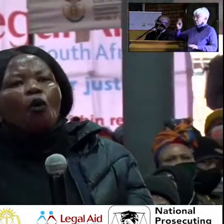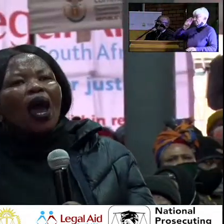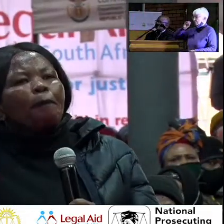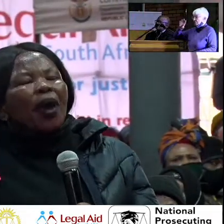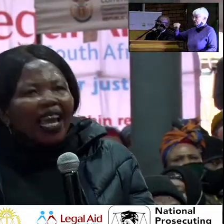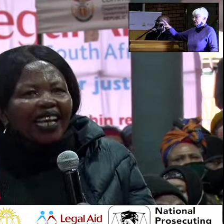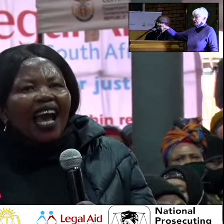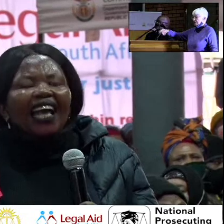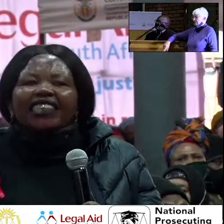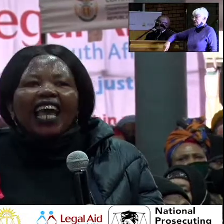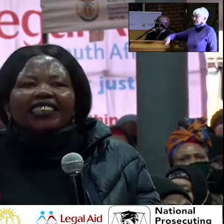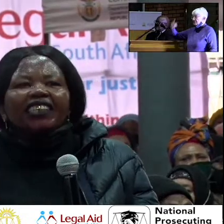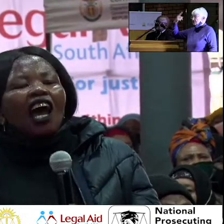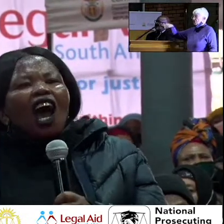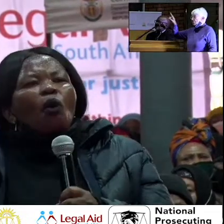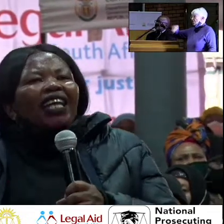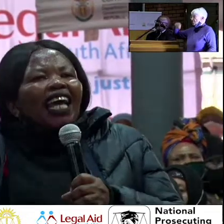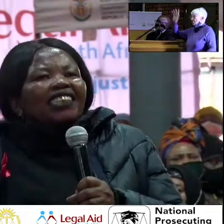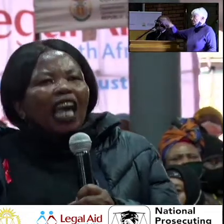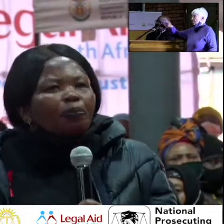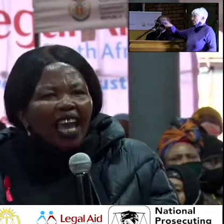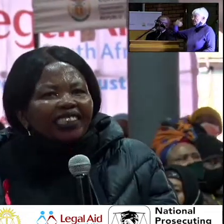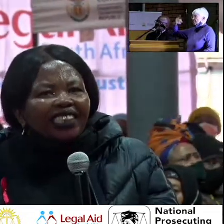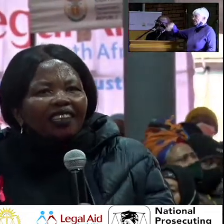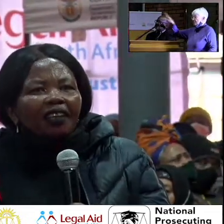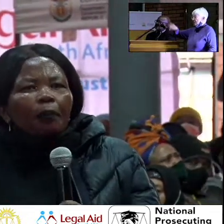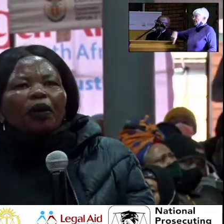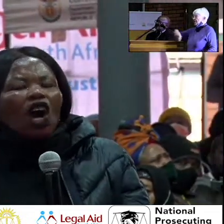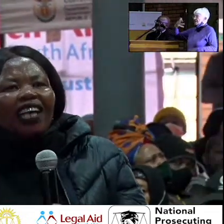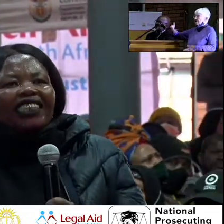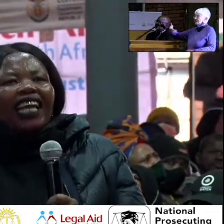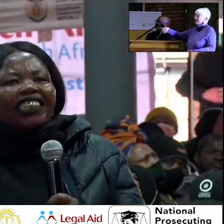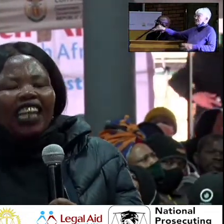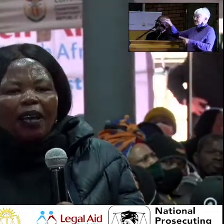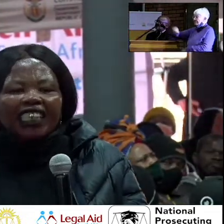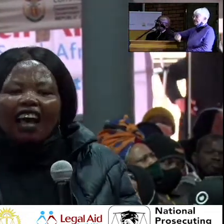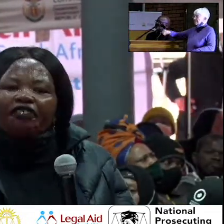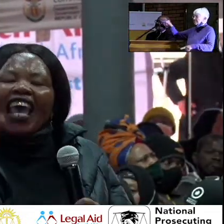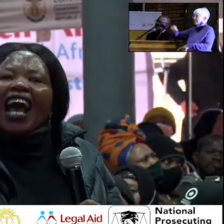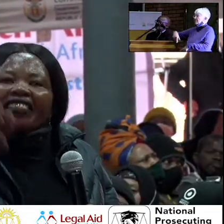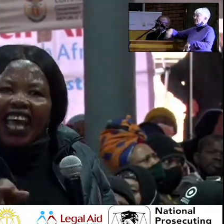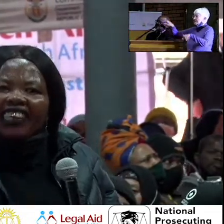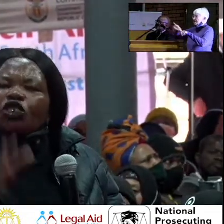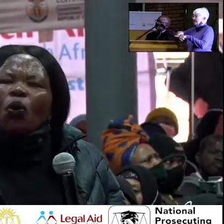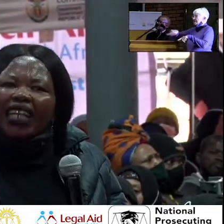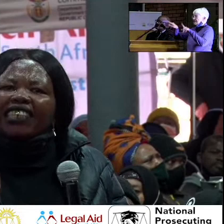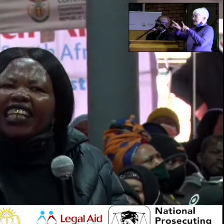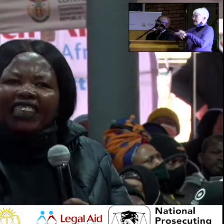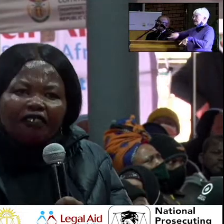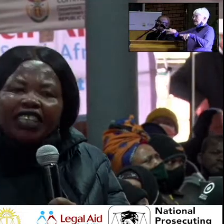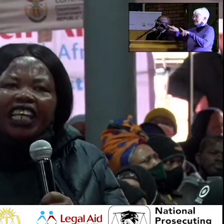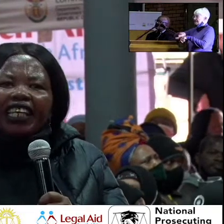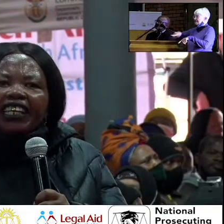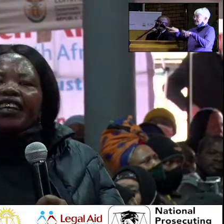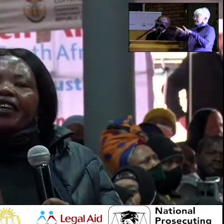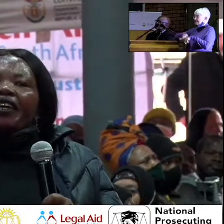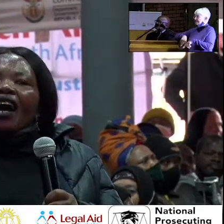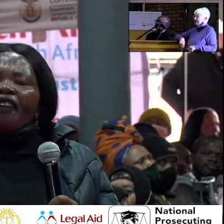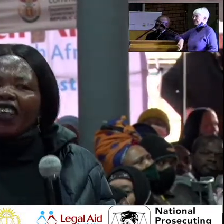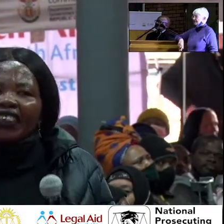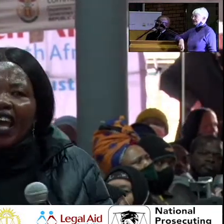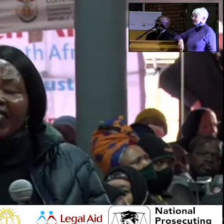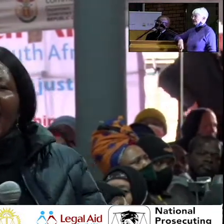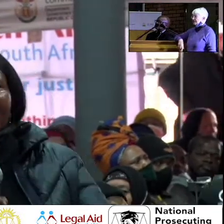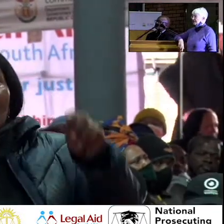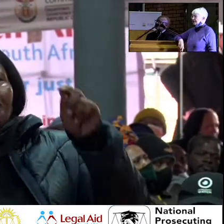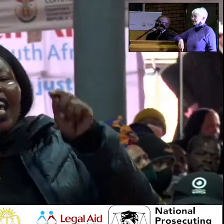I went back. I said, I want to accept that because they steal my stuff. They are there. There's witness. There's everything.